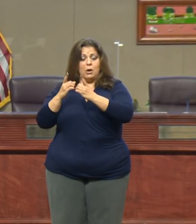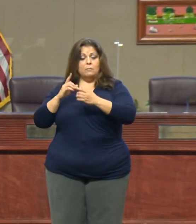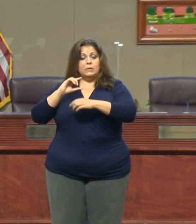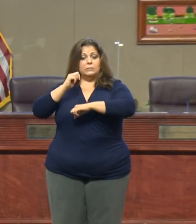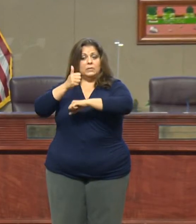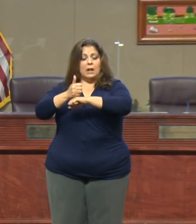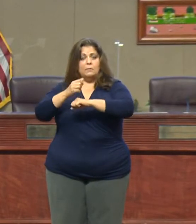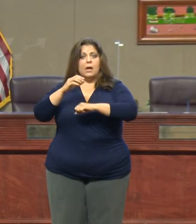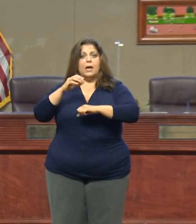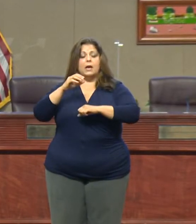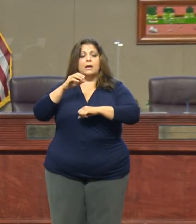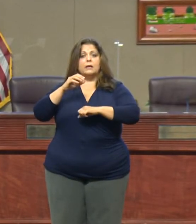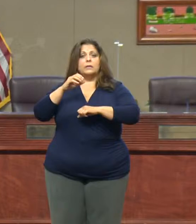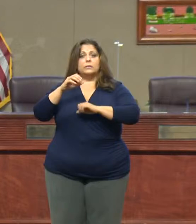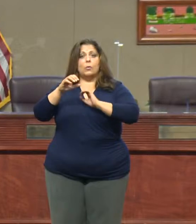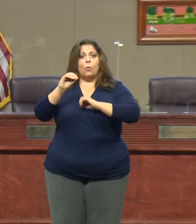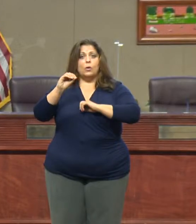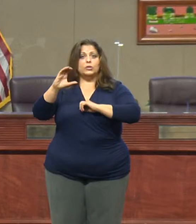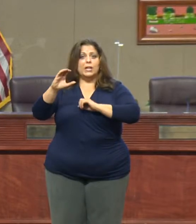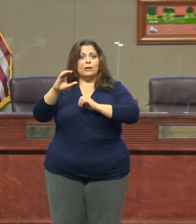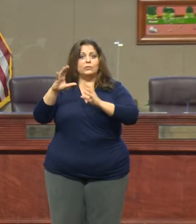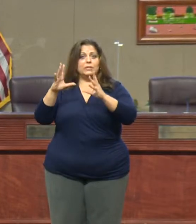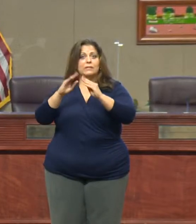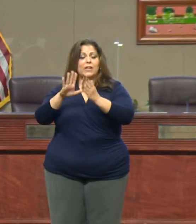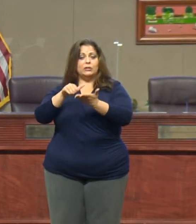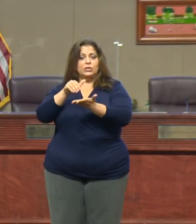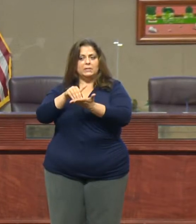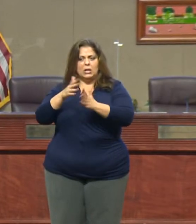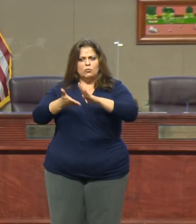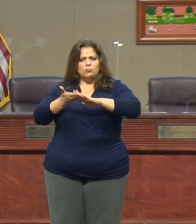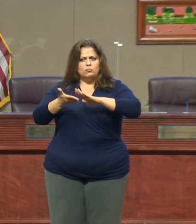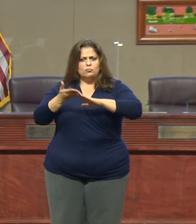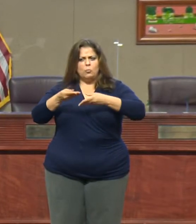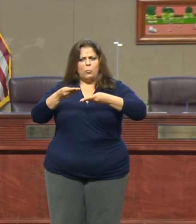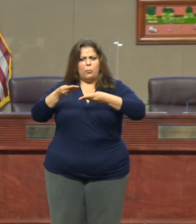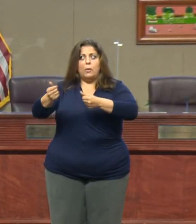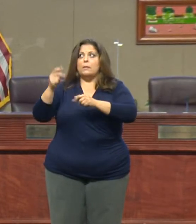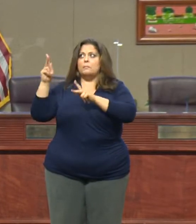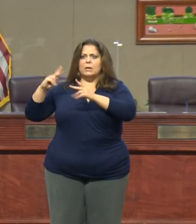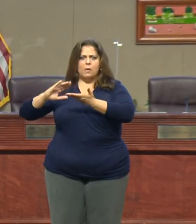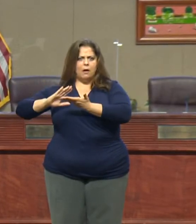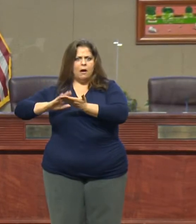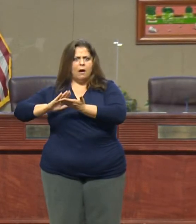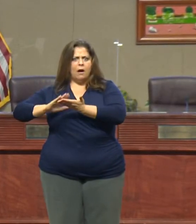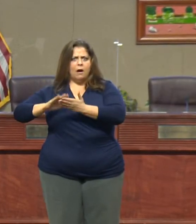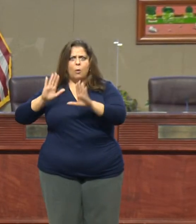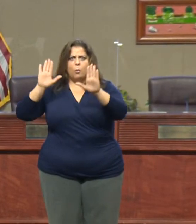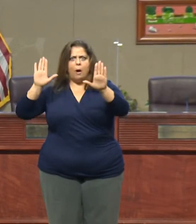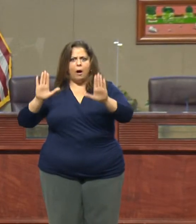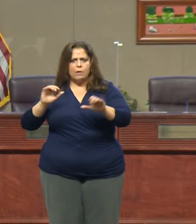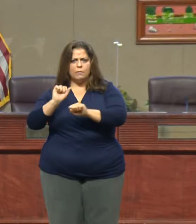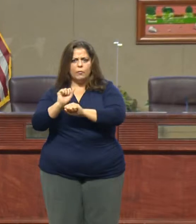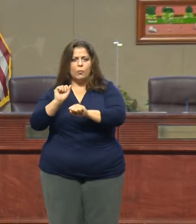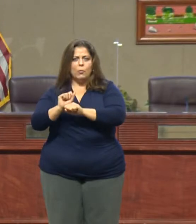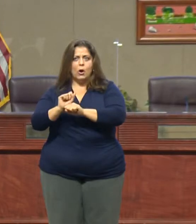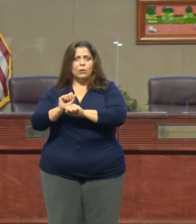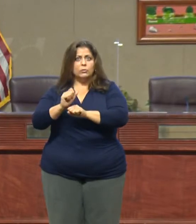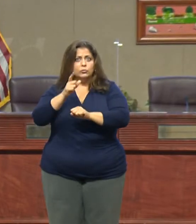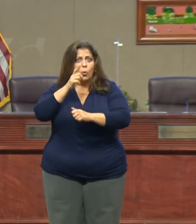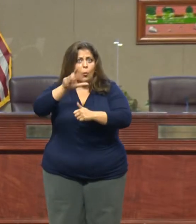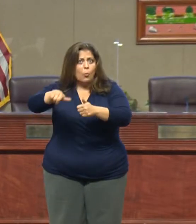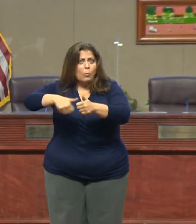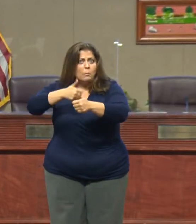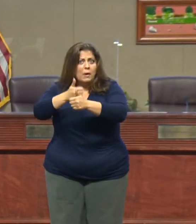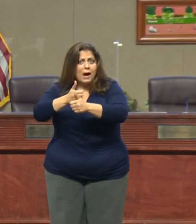Center and how well that oil machine expression that people have used. So I want people to know who is behind the